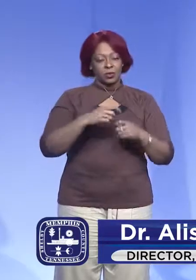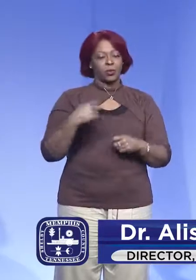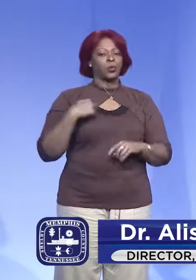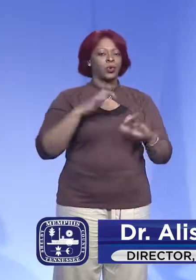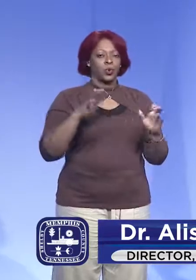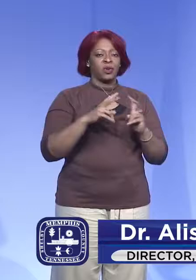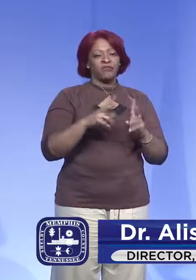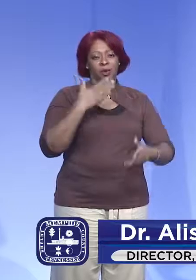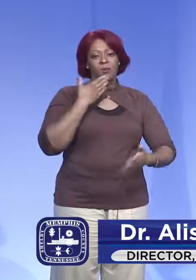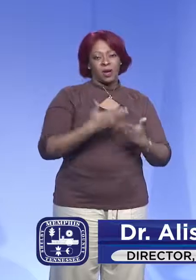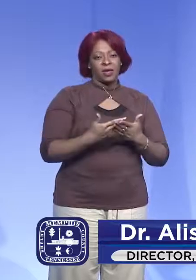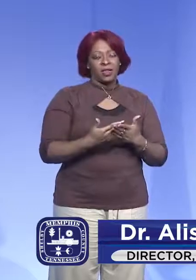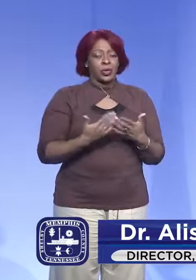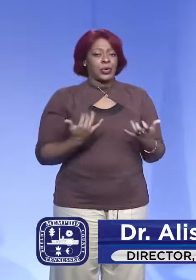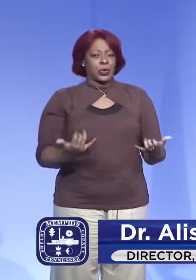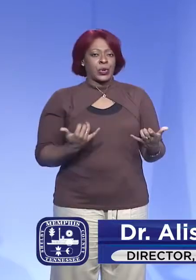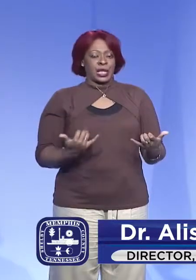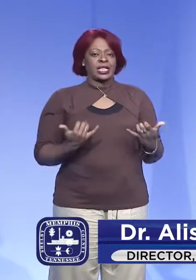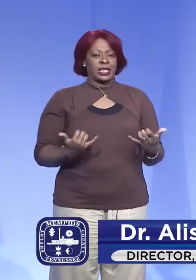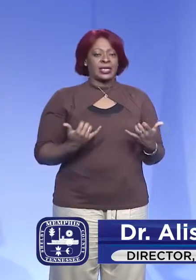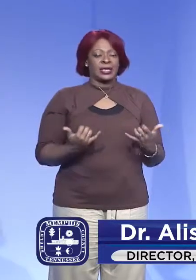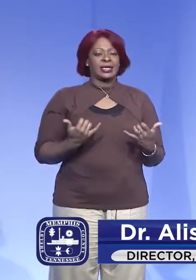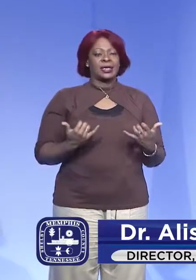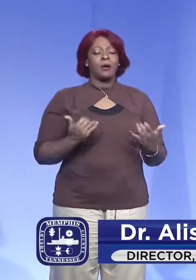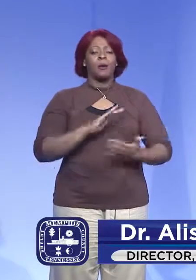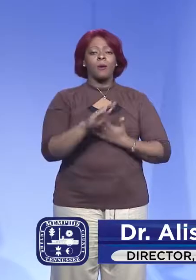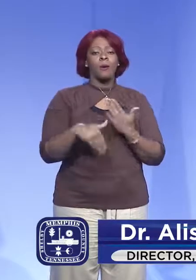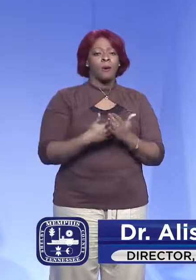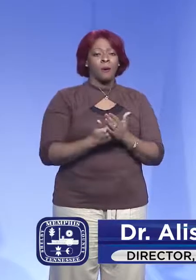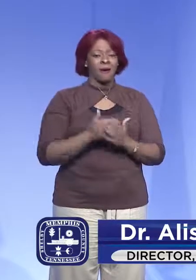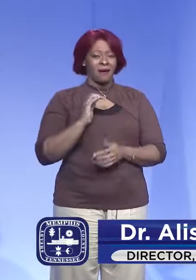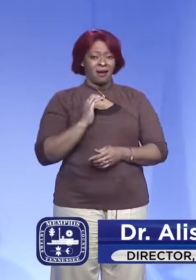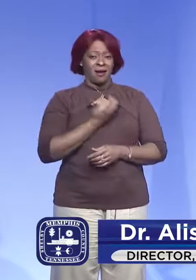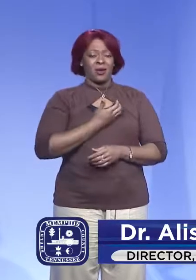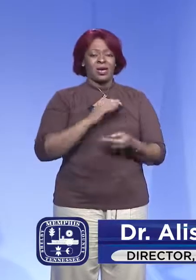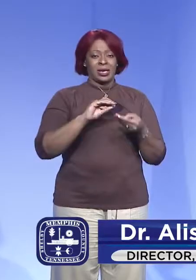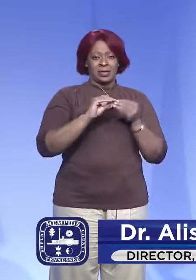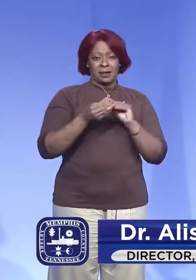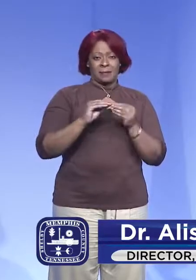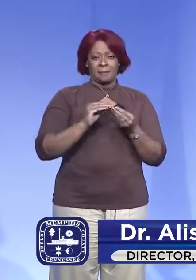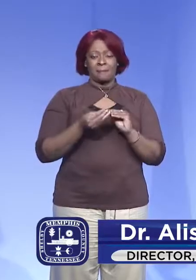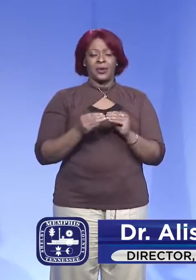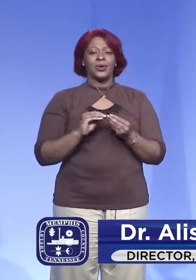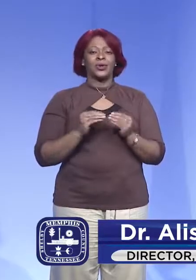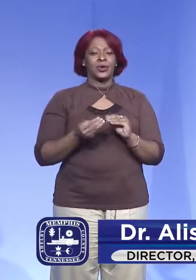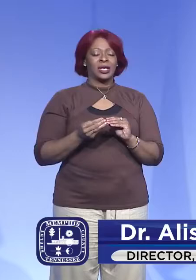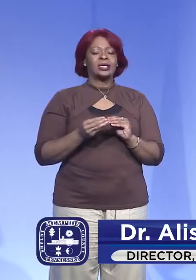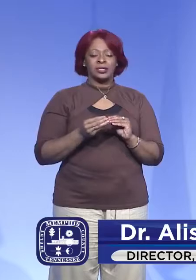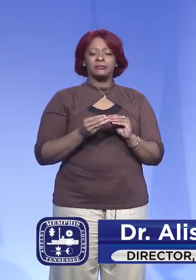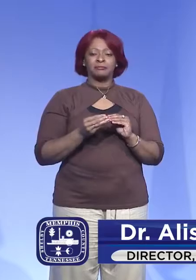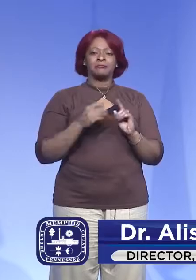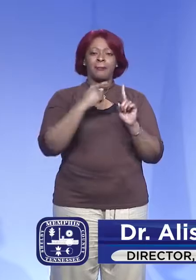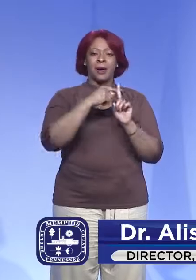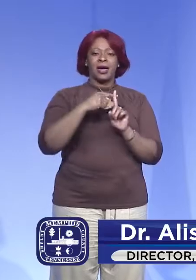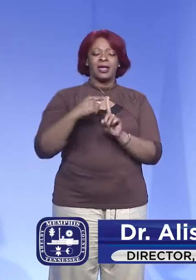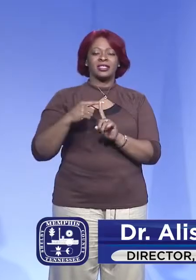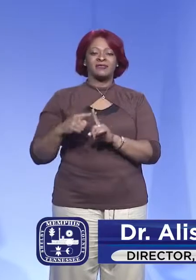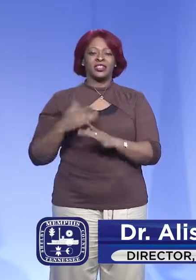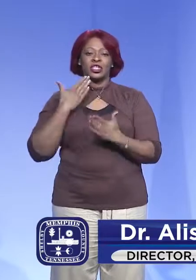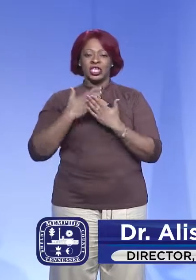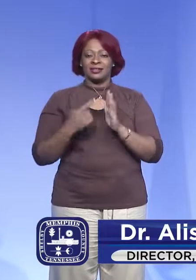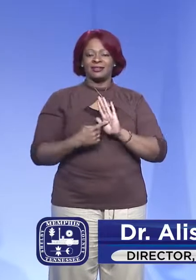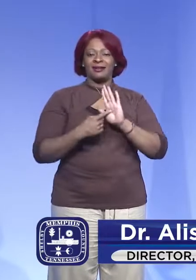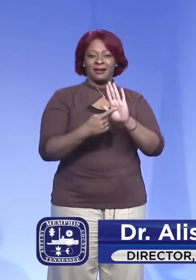doing quite well at the current time, and all of our numbers are trending in the right direction, so that's a good